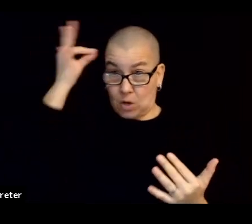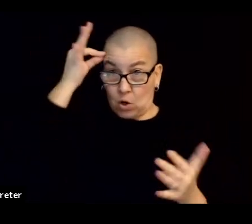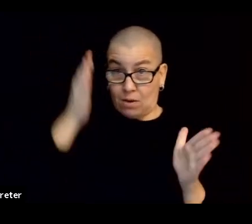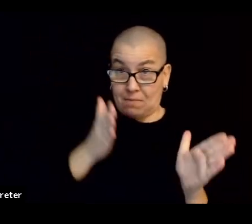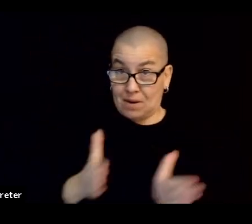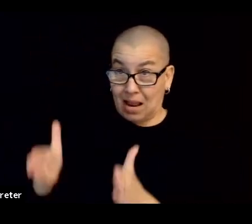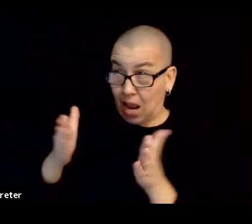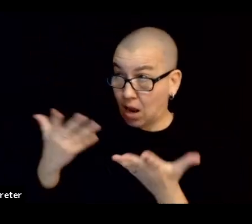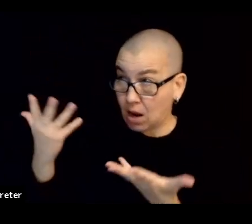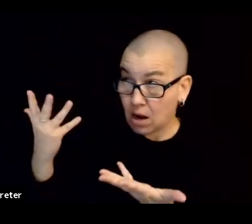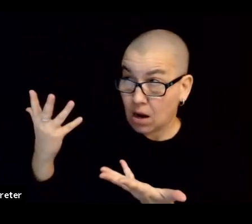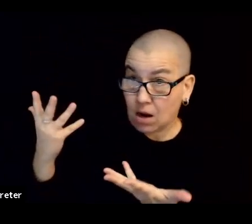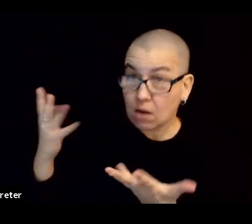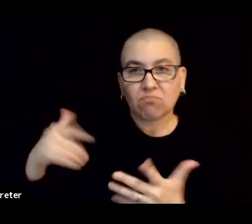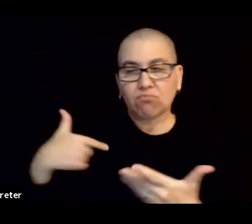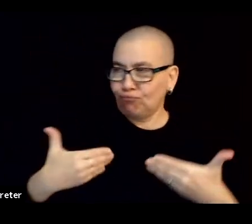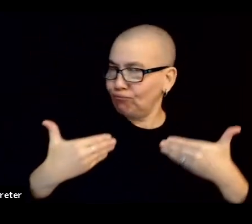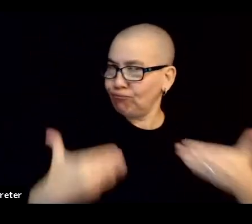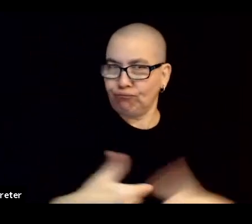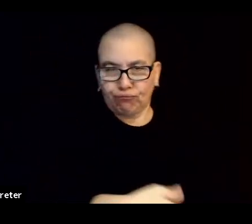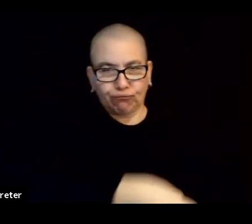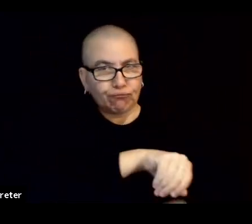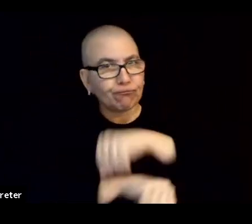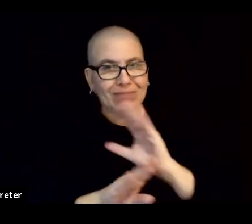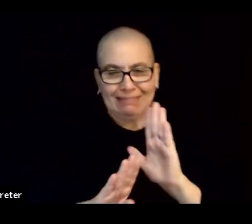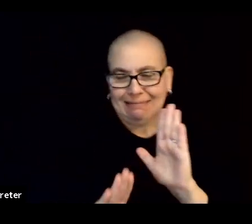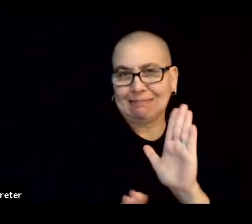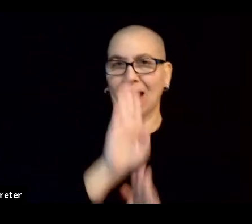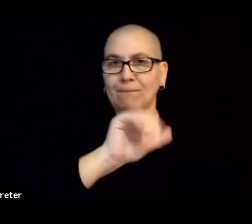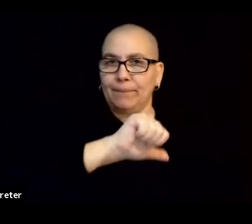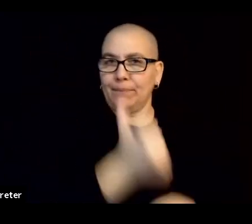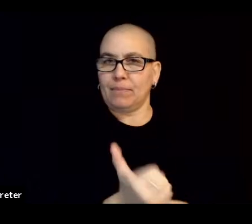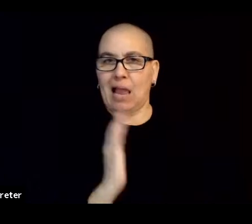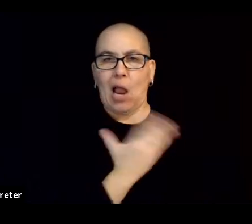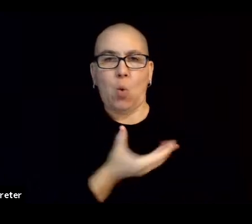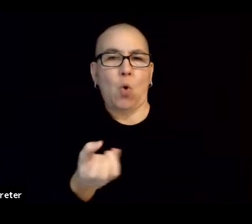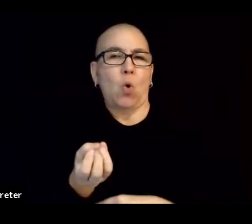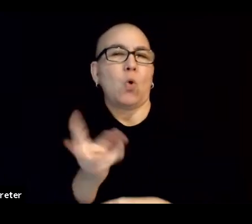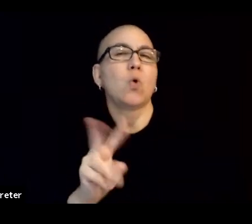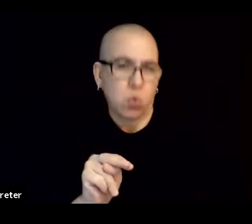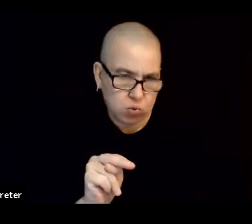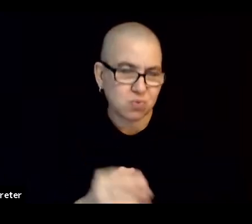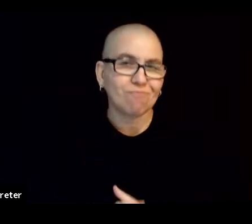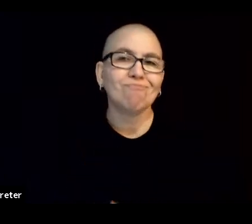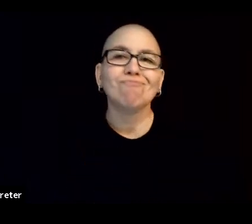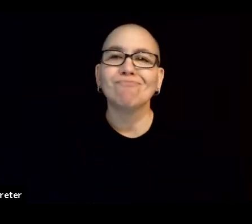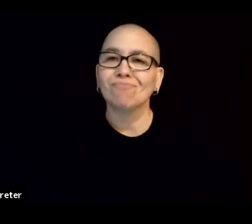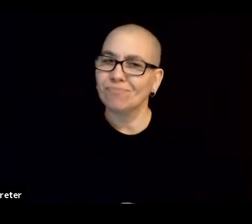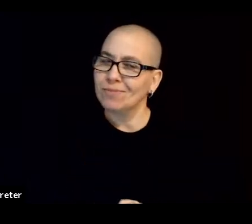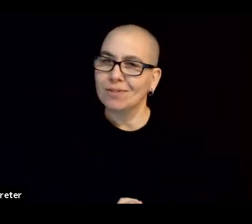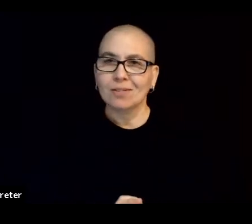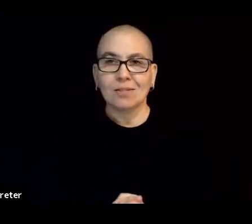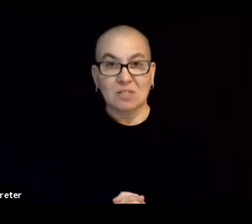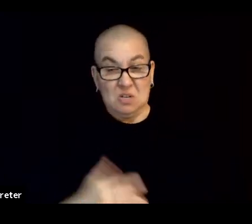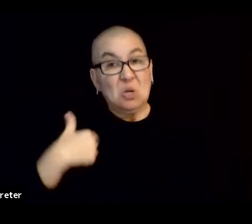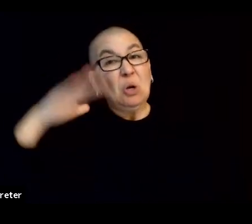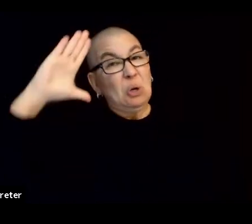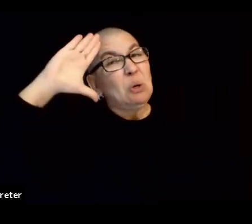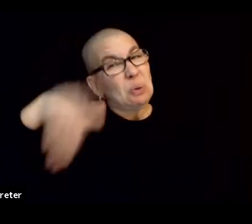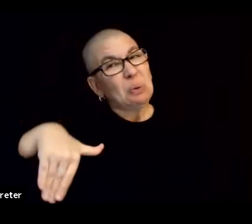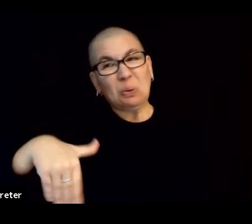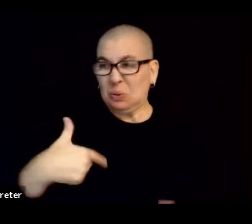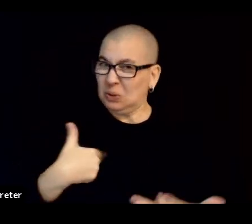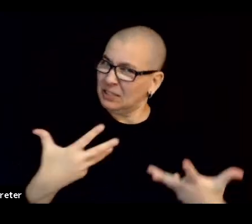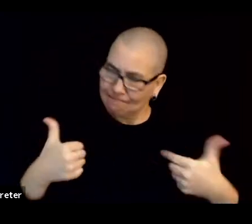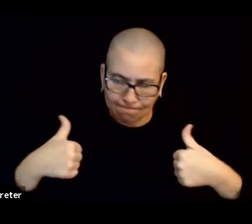robust infrastructure that can continue to expand to address what we already know is going to be a continued fight against COVID-19 until we reach a